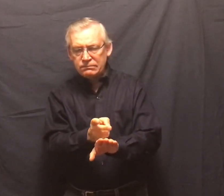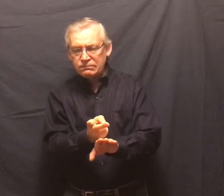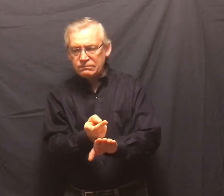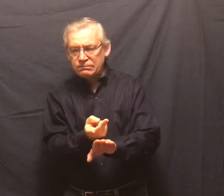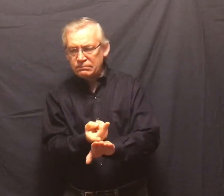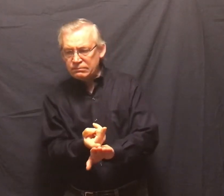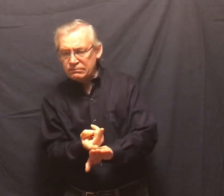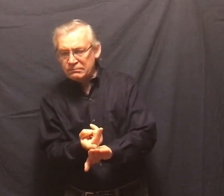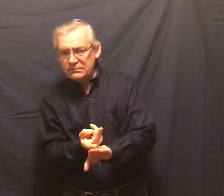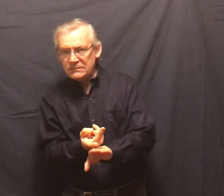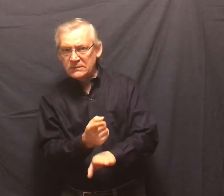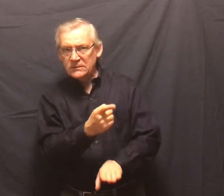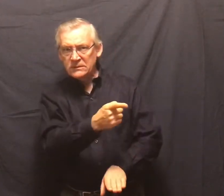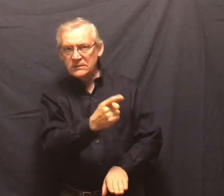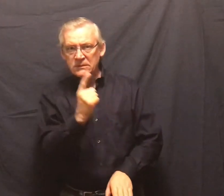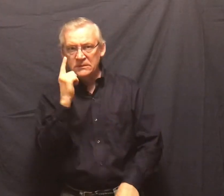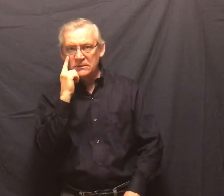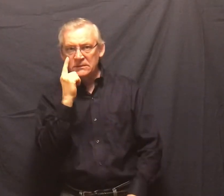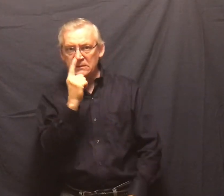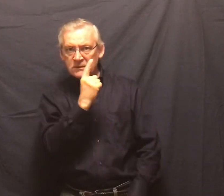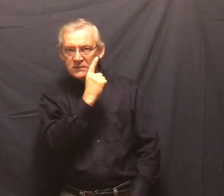His eyes were wide open.